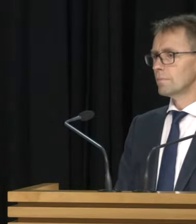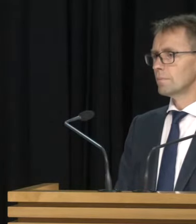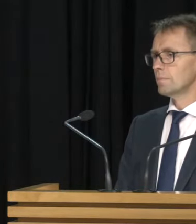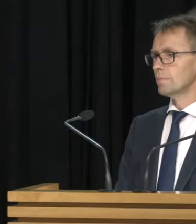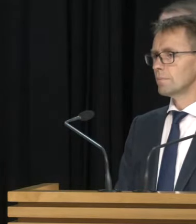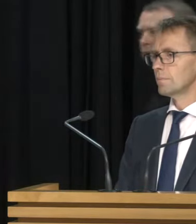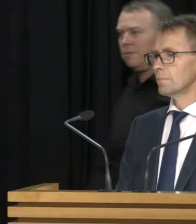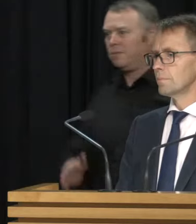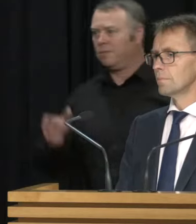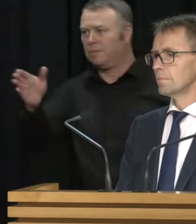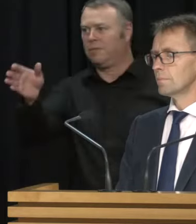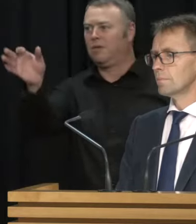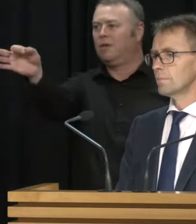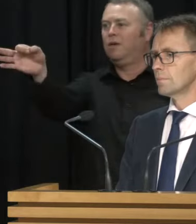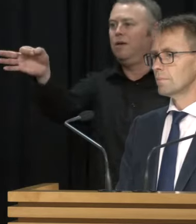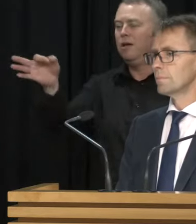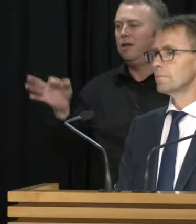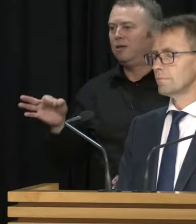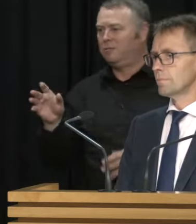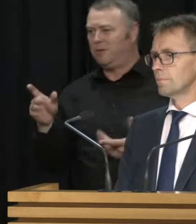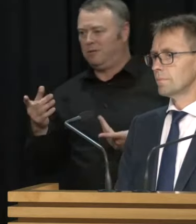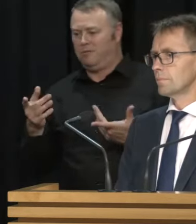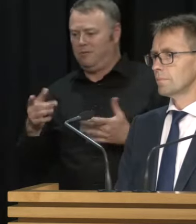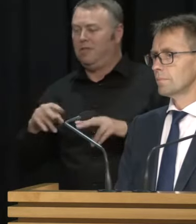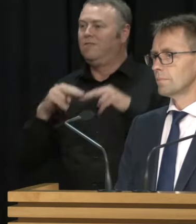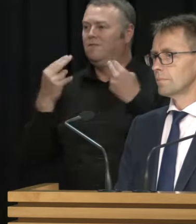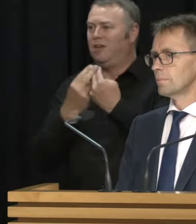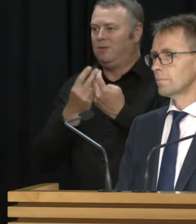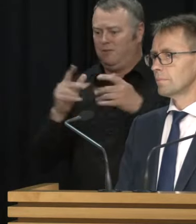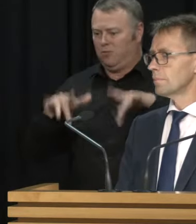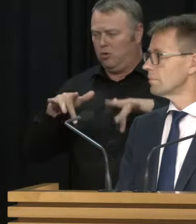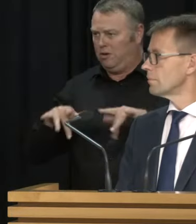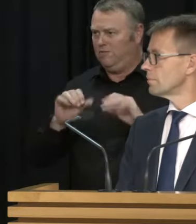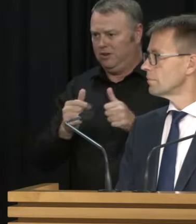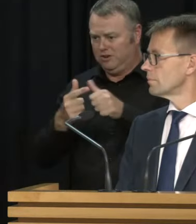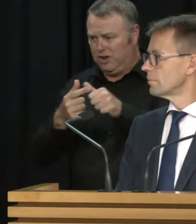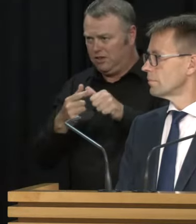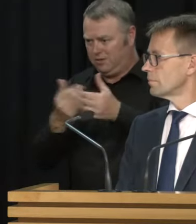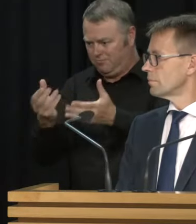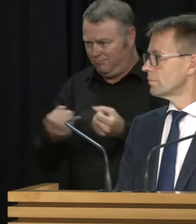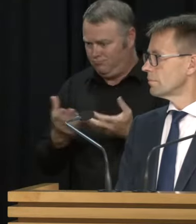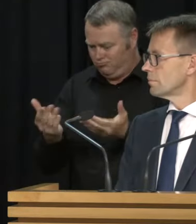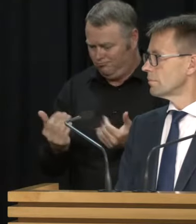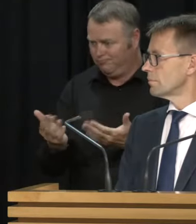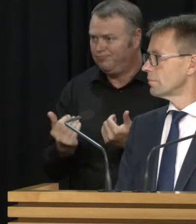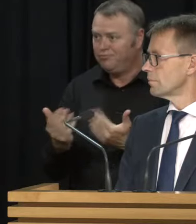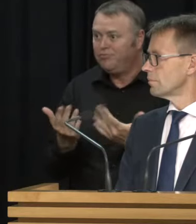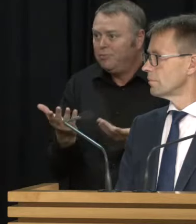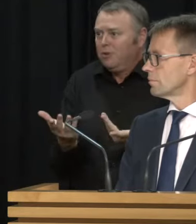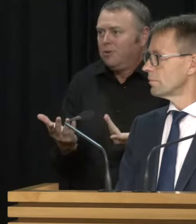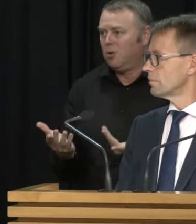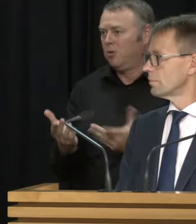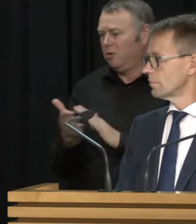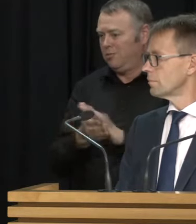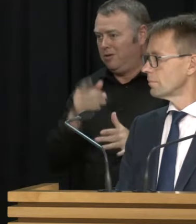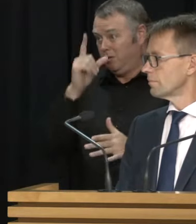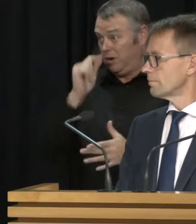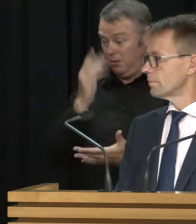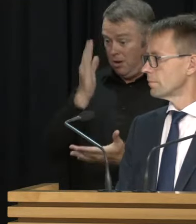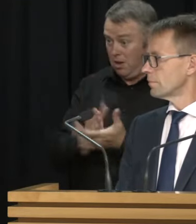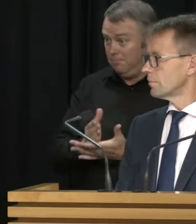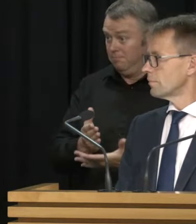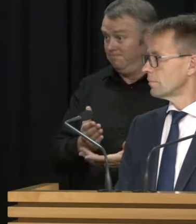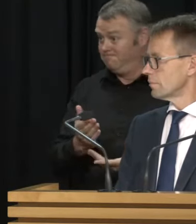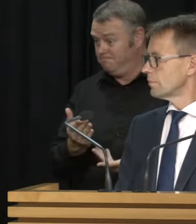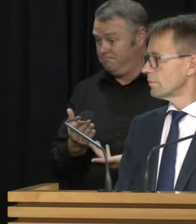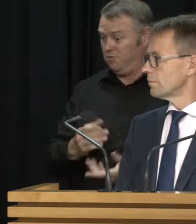the risk is contained or acceptable at this point? Look, based on what we know at the moment, I'm confident that our contact